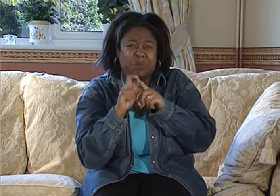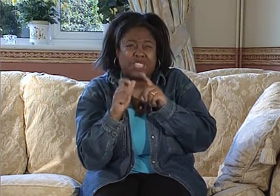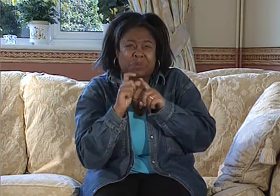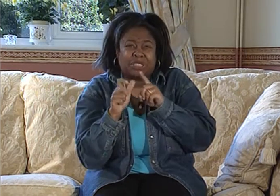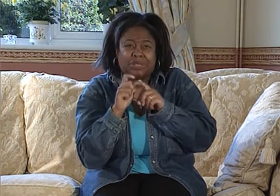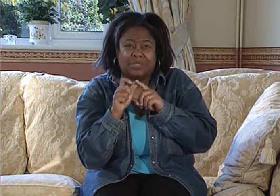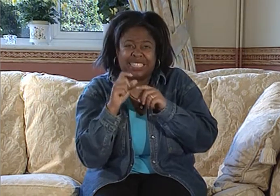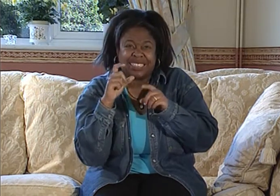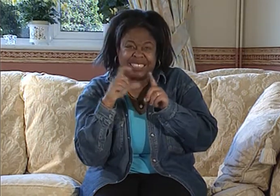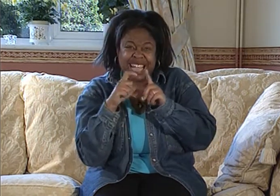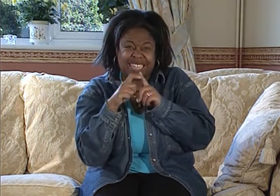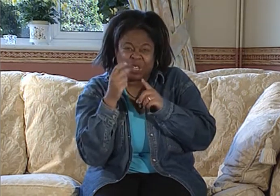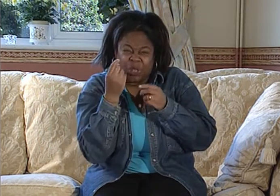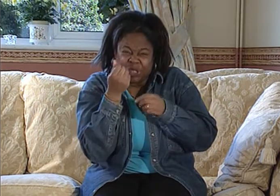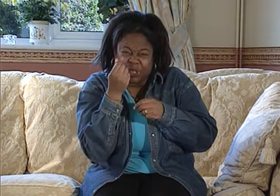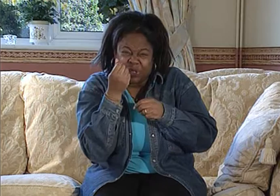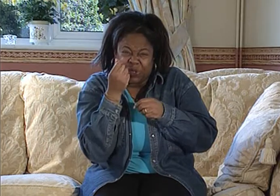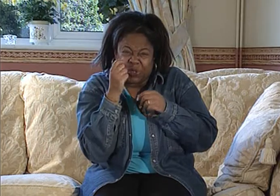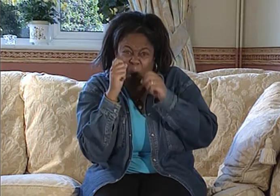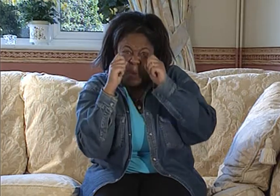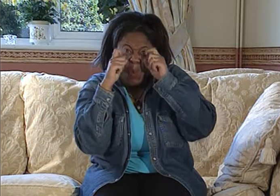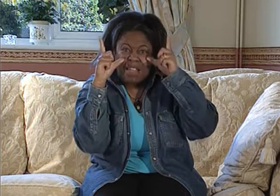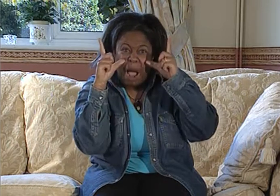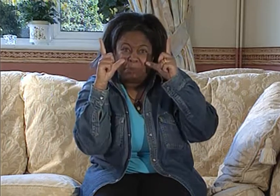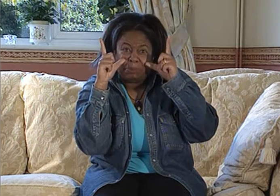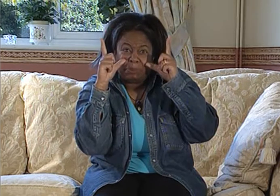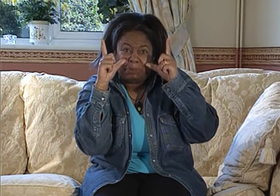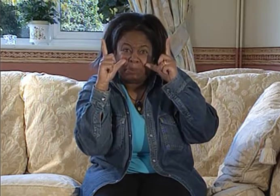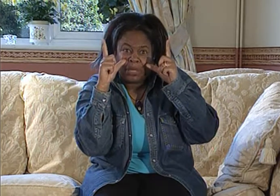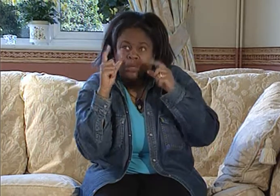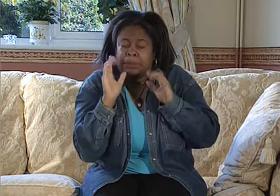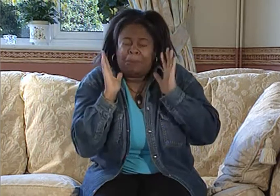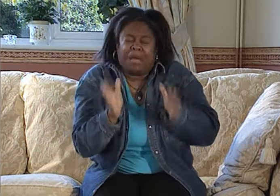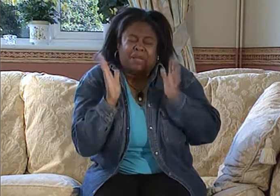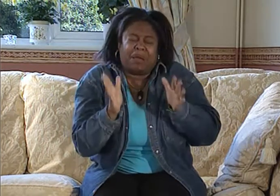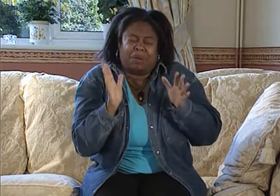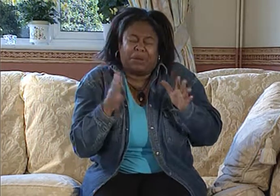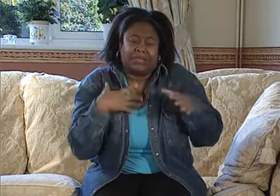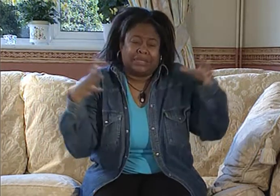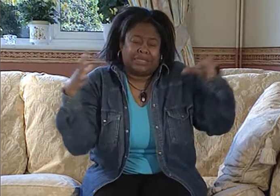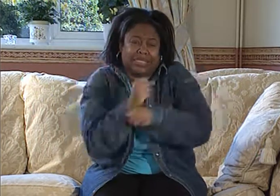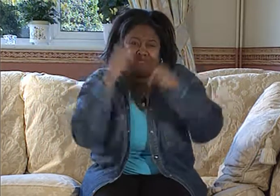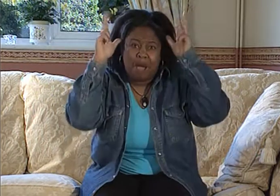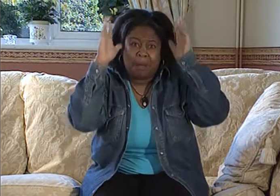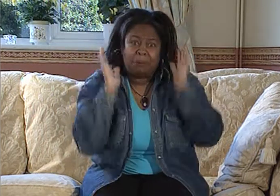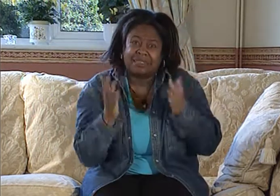Ella knew that soon her daddy would wake up and come to feed the rabbit. She had to catch him quickly.